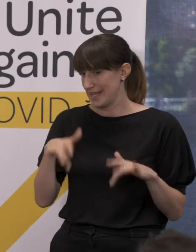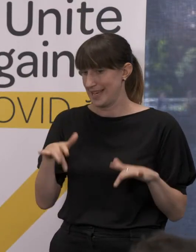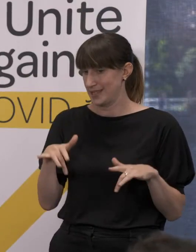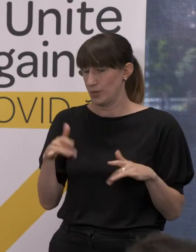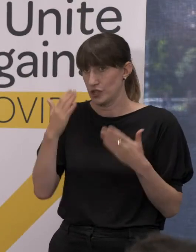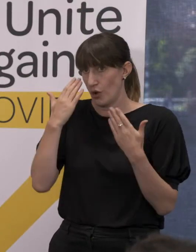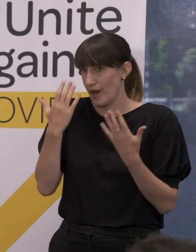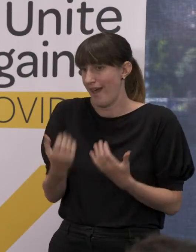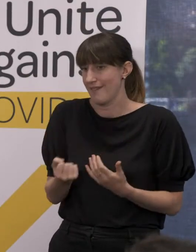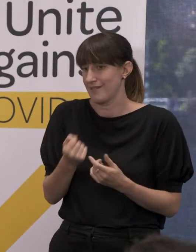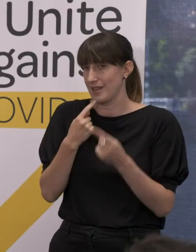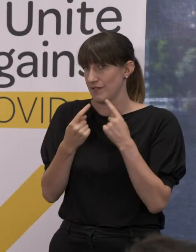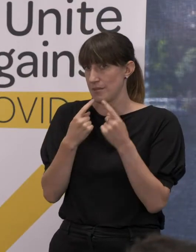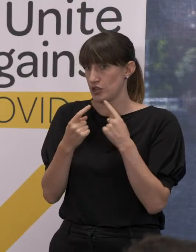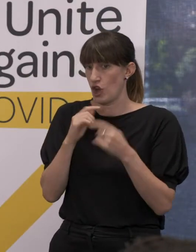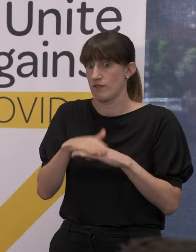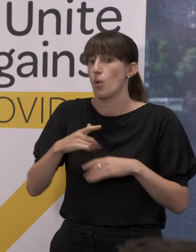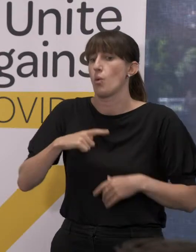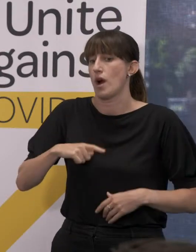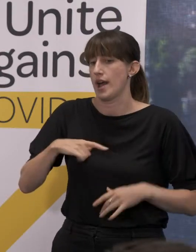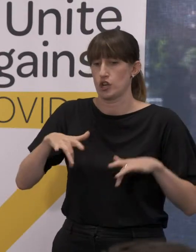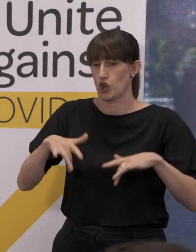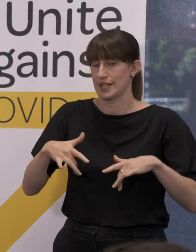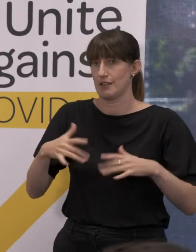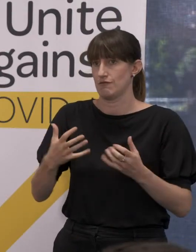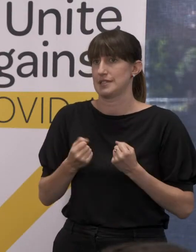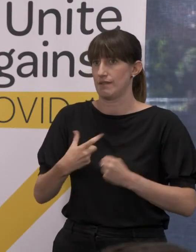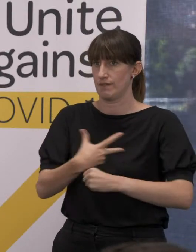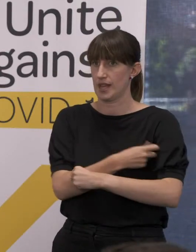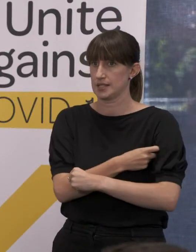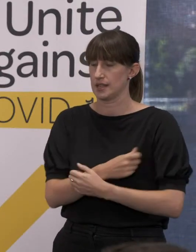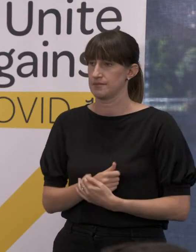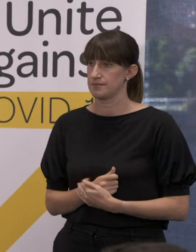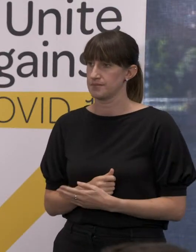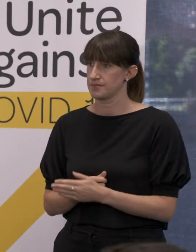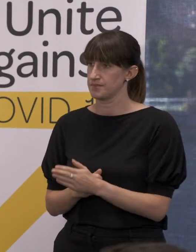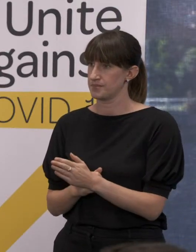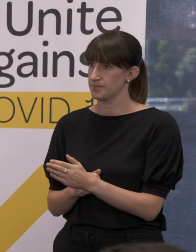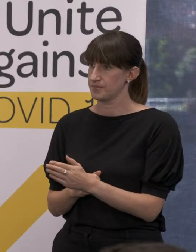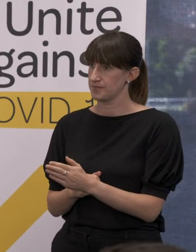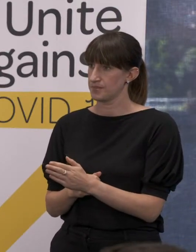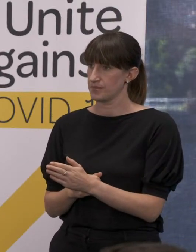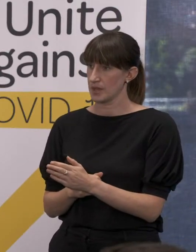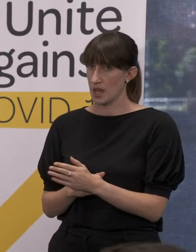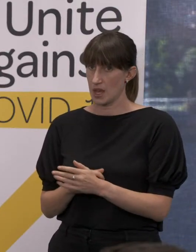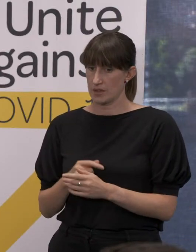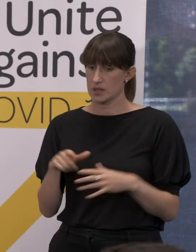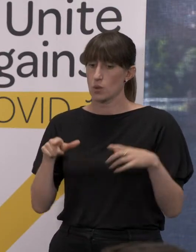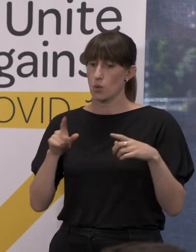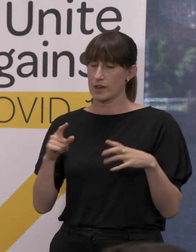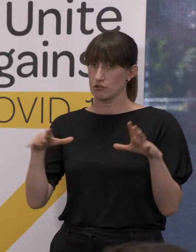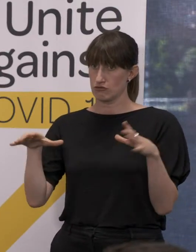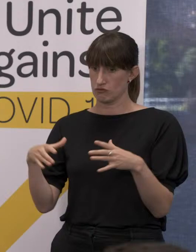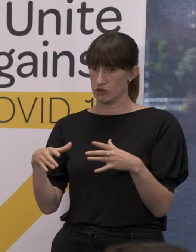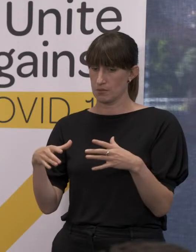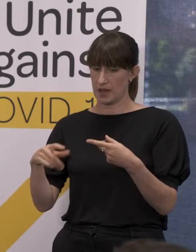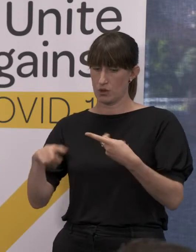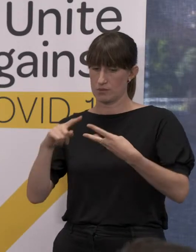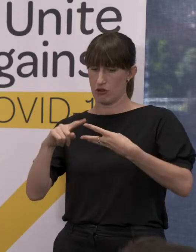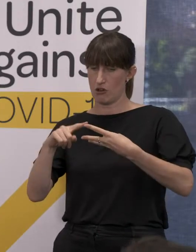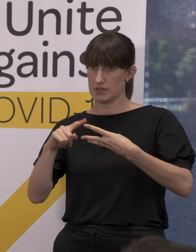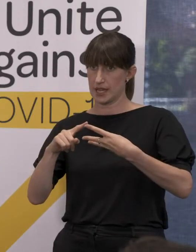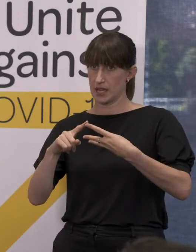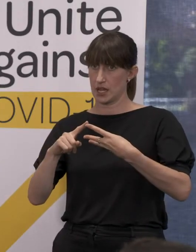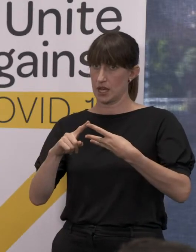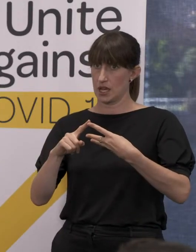as to why they haven't yet been vaccinated. Are they part of that cohort, the 12 to 13,000 people who is that sort of first priority group? Yes,